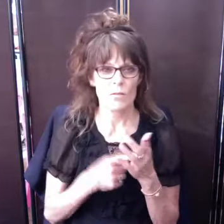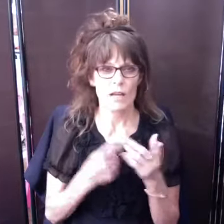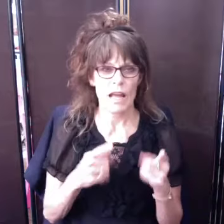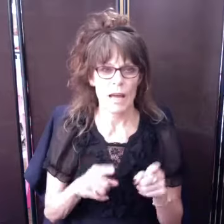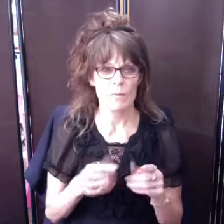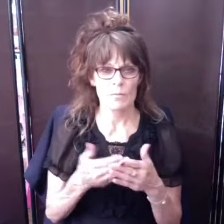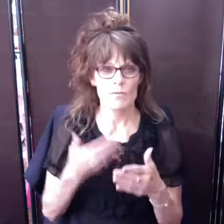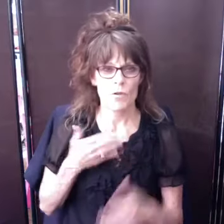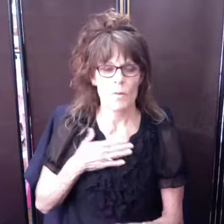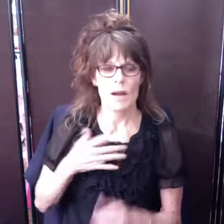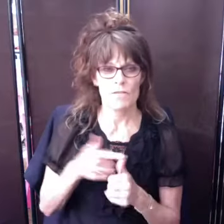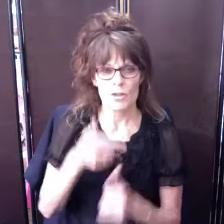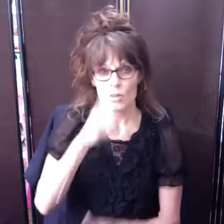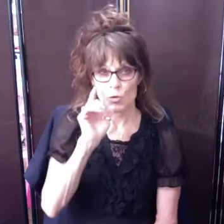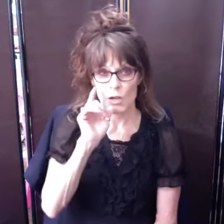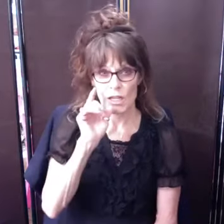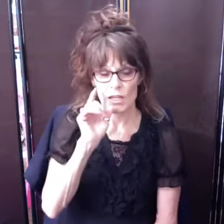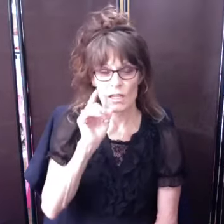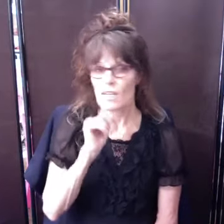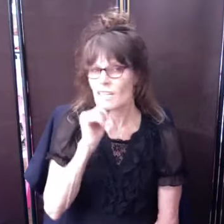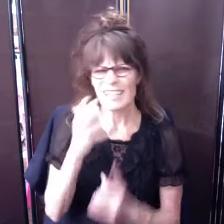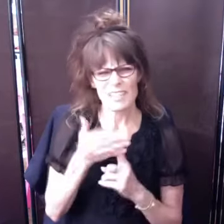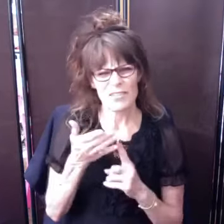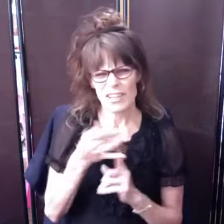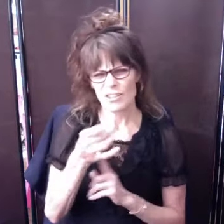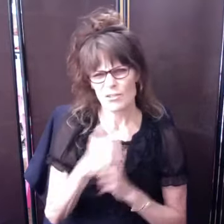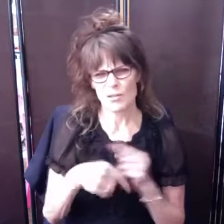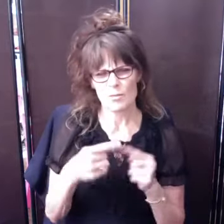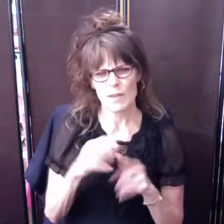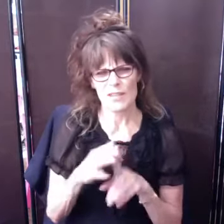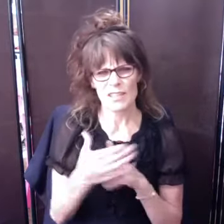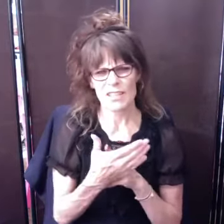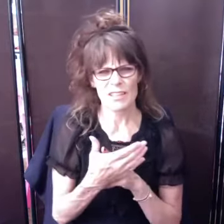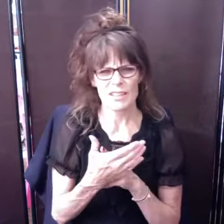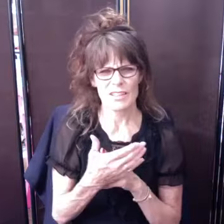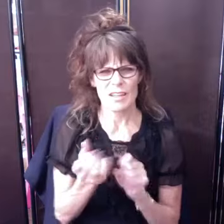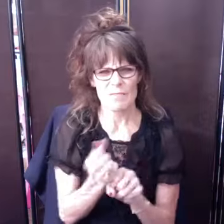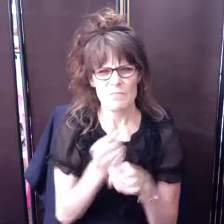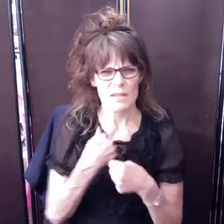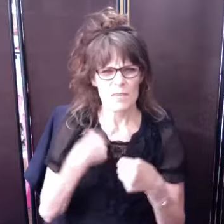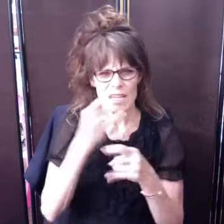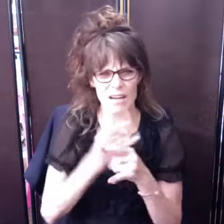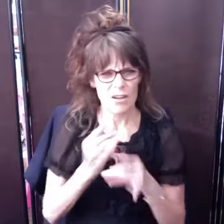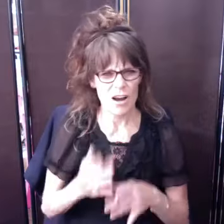can convince you that the circumstances of my life earned my seat in AA. I earned my seat. I earned my seat like you